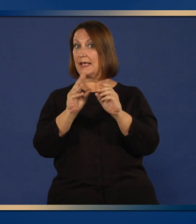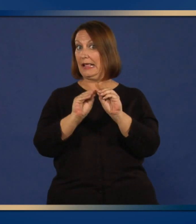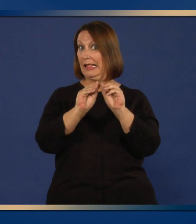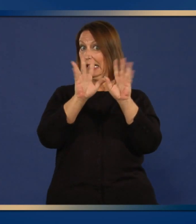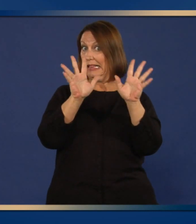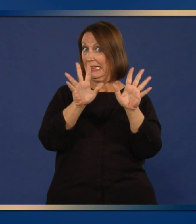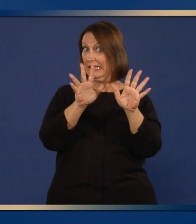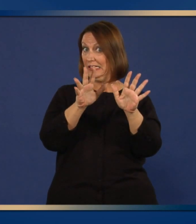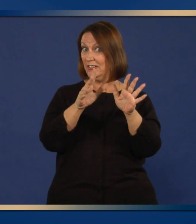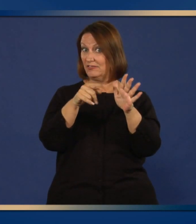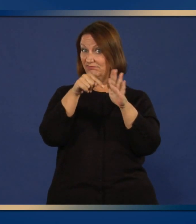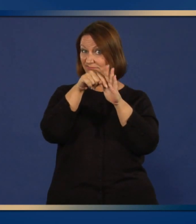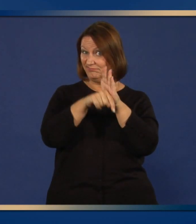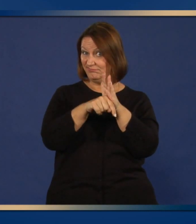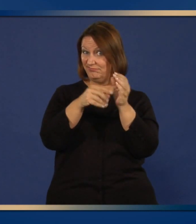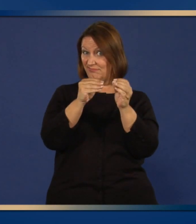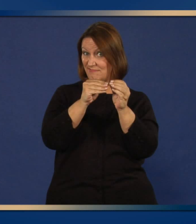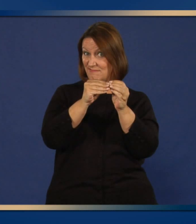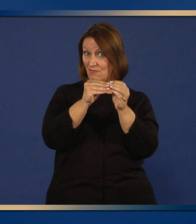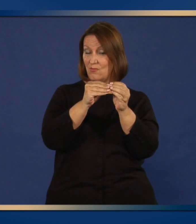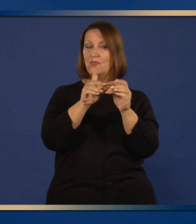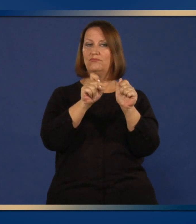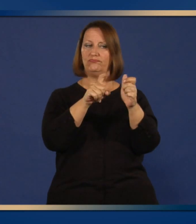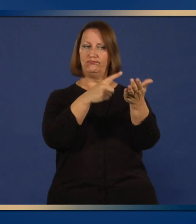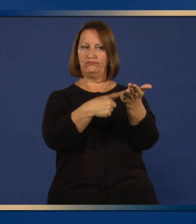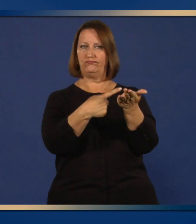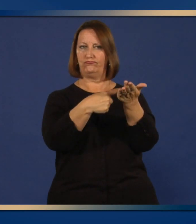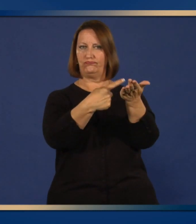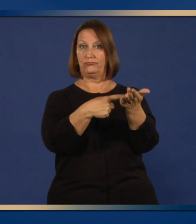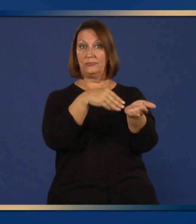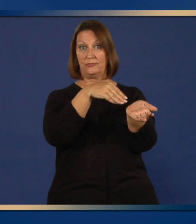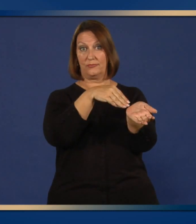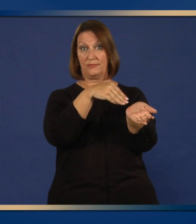on how to use the discaler.